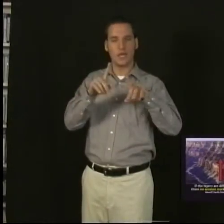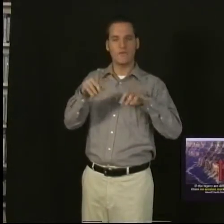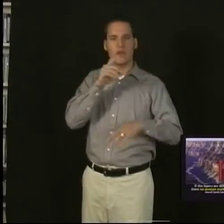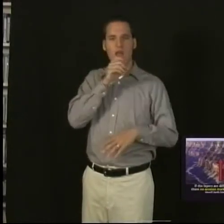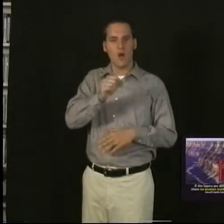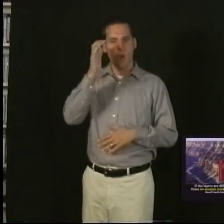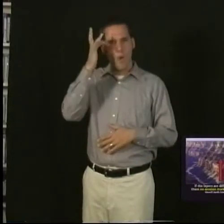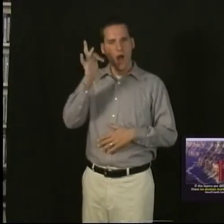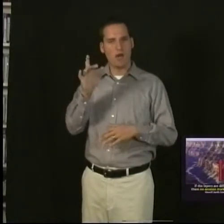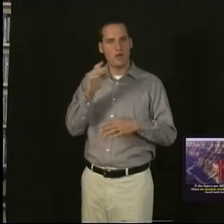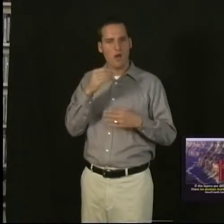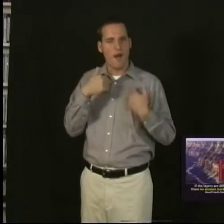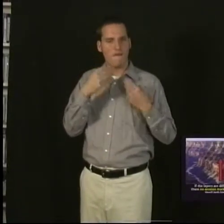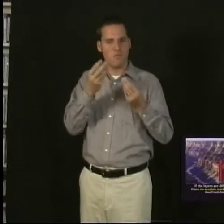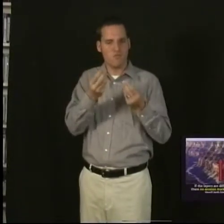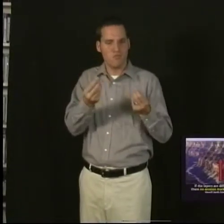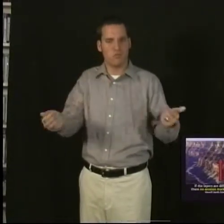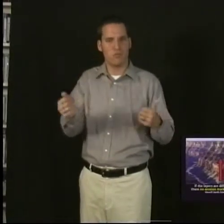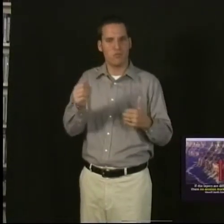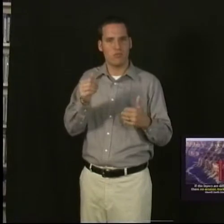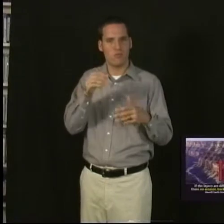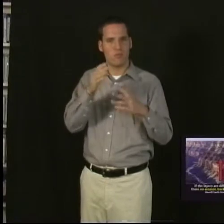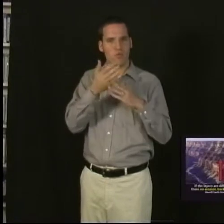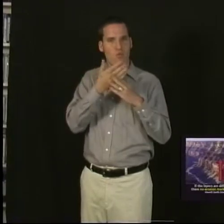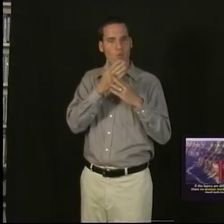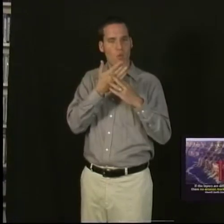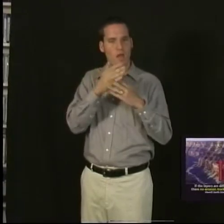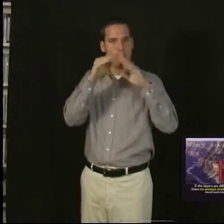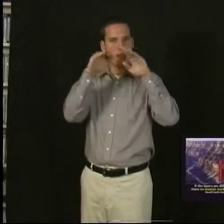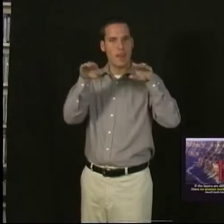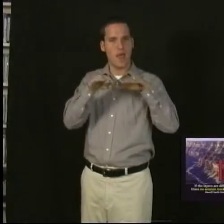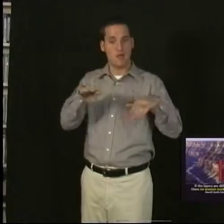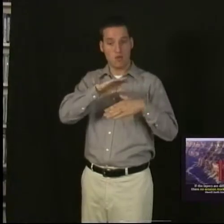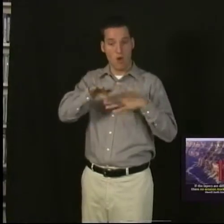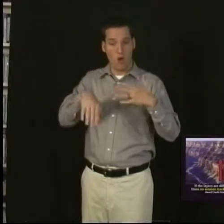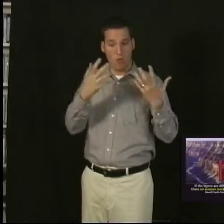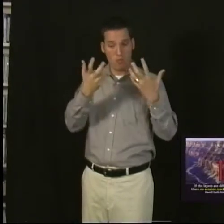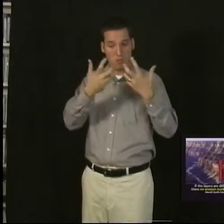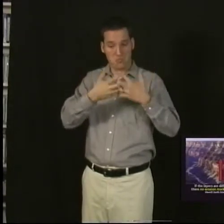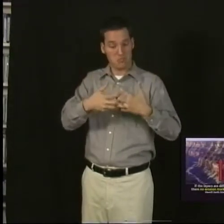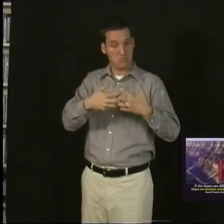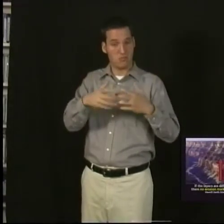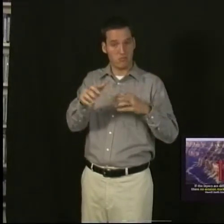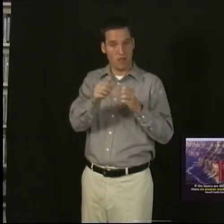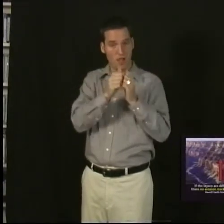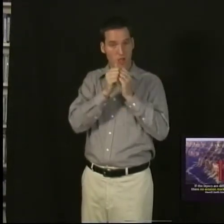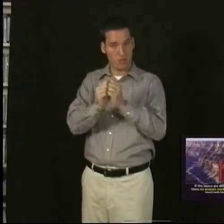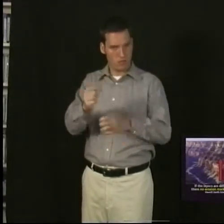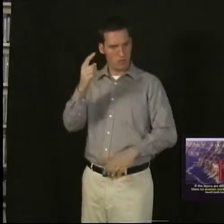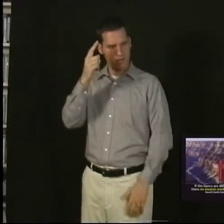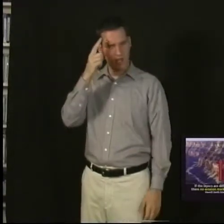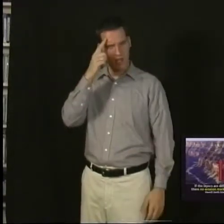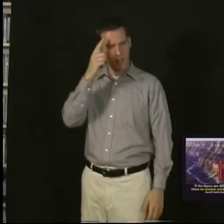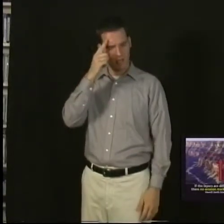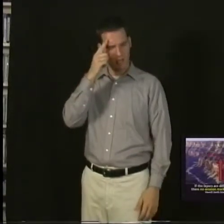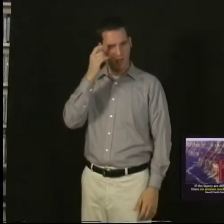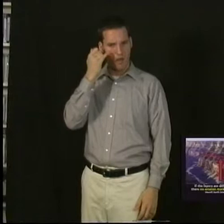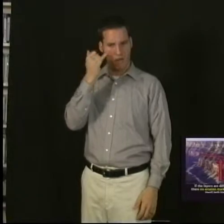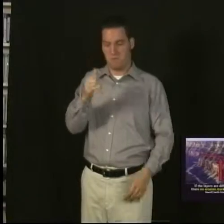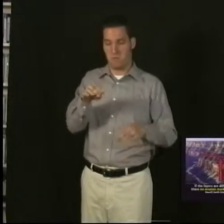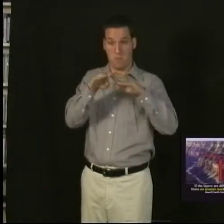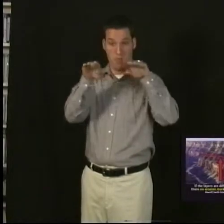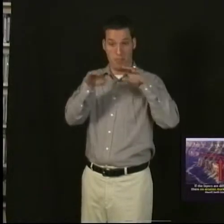are there no erosion marks between the layers? They all just fit tight to each other like pancakes. I mean, don't you think if that one layer